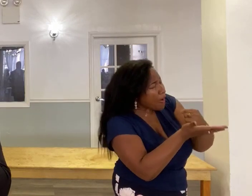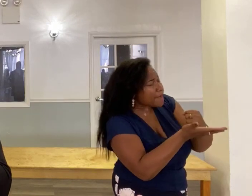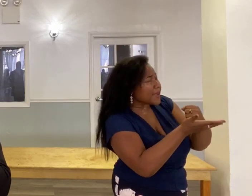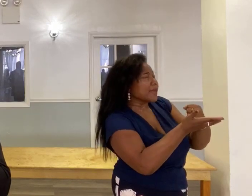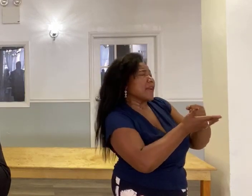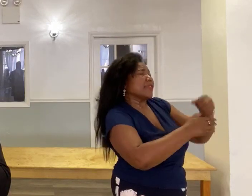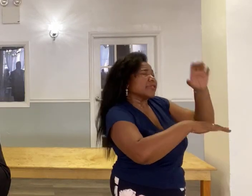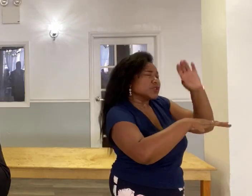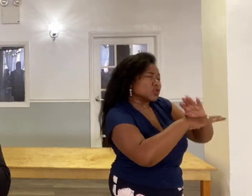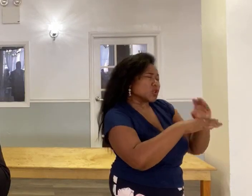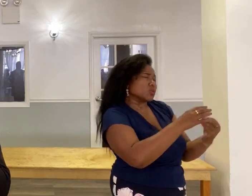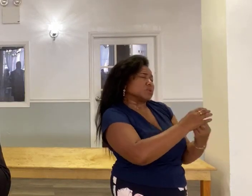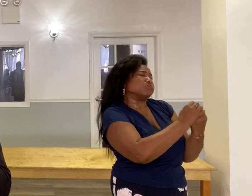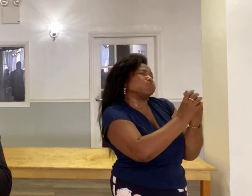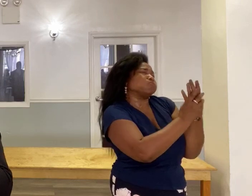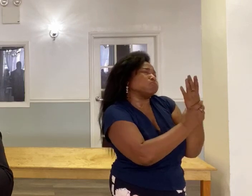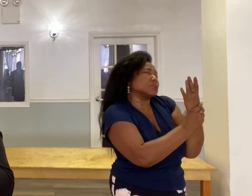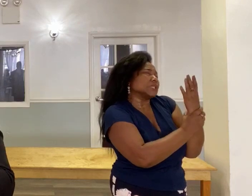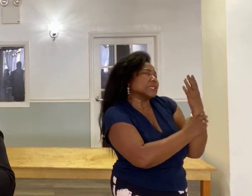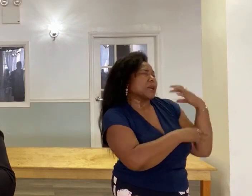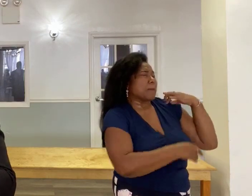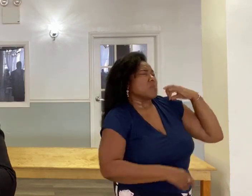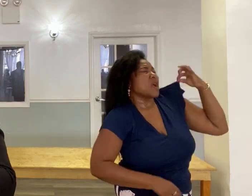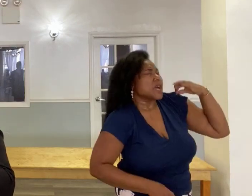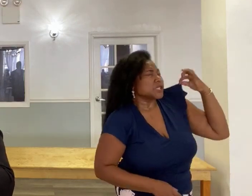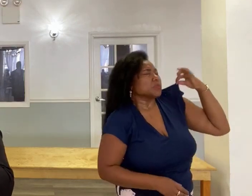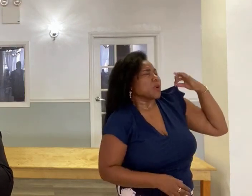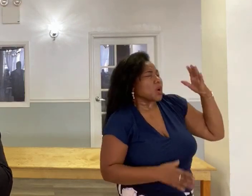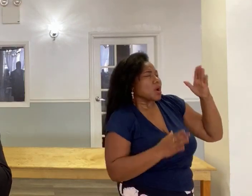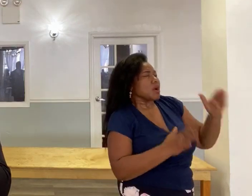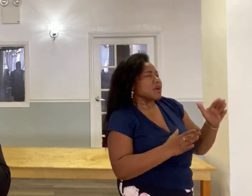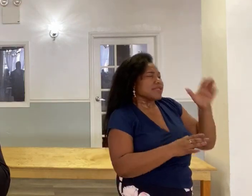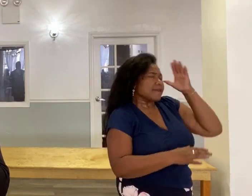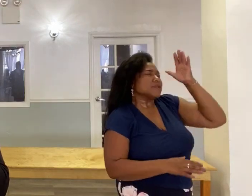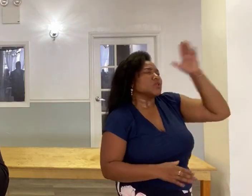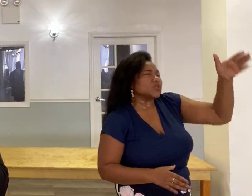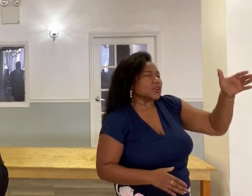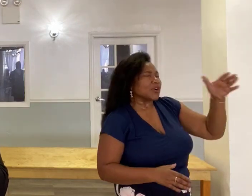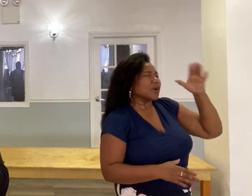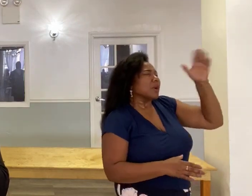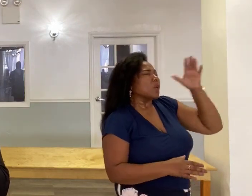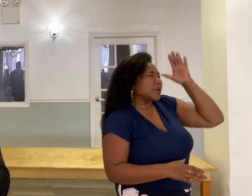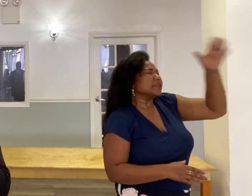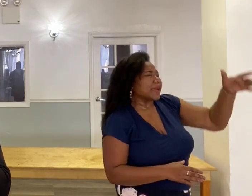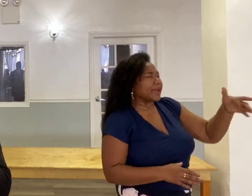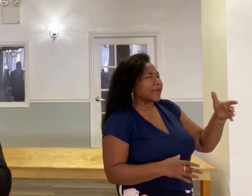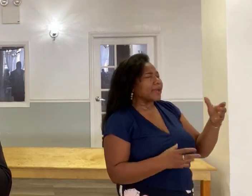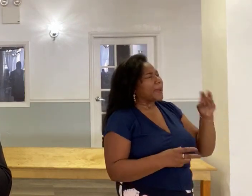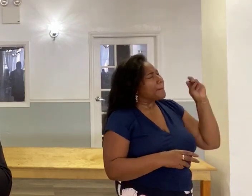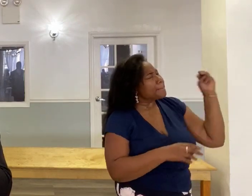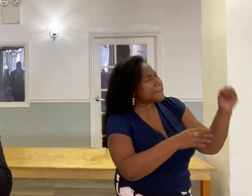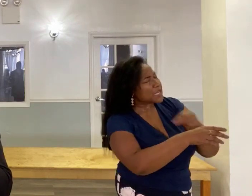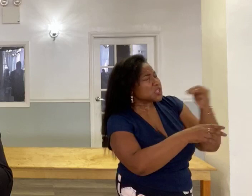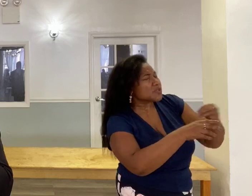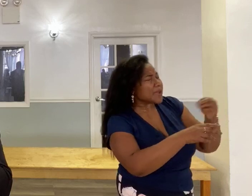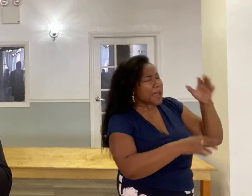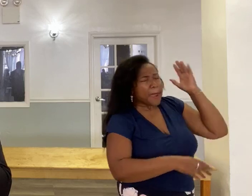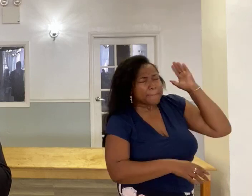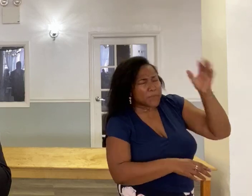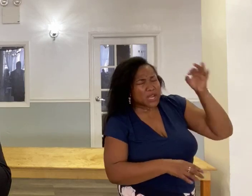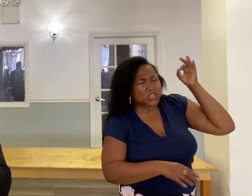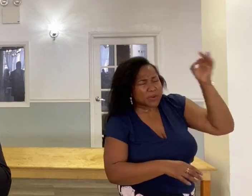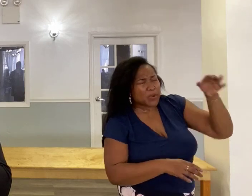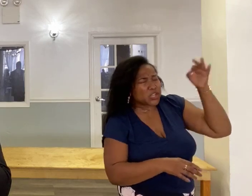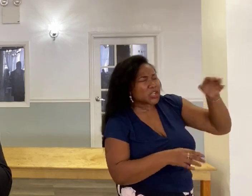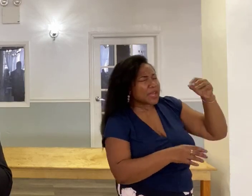can, Lord, get our own facility one day so that we can just do more ministry, preaching the gospel, Lord